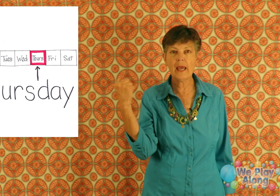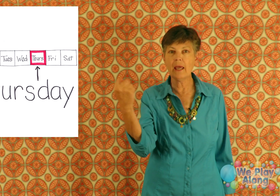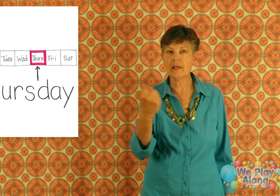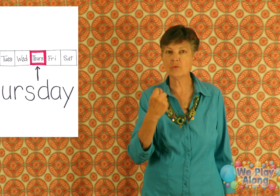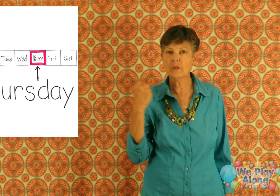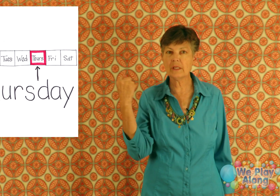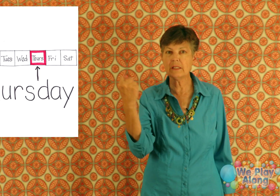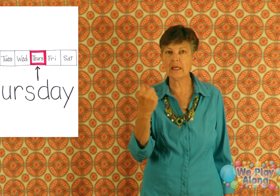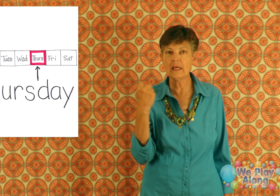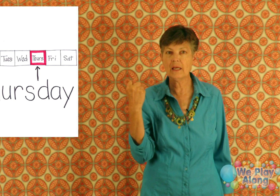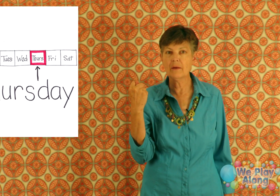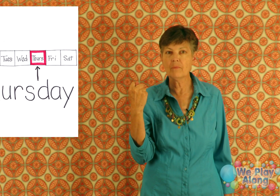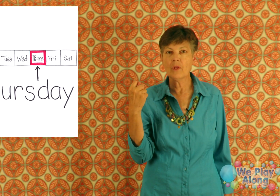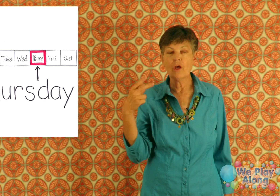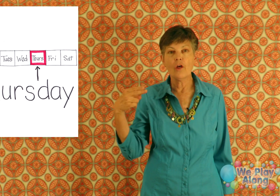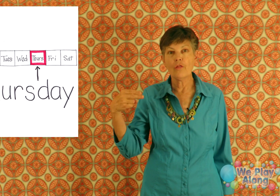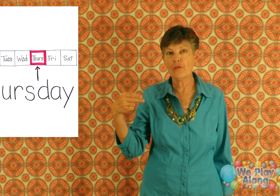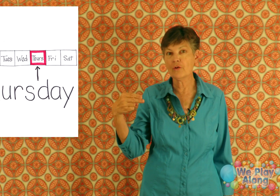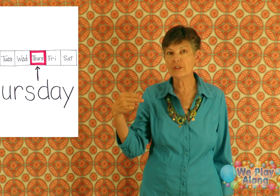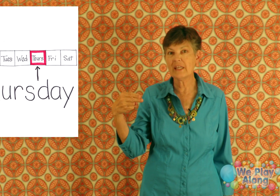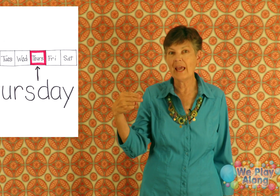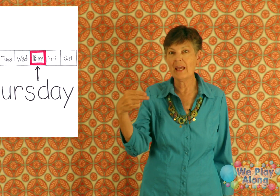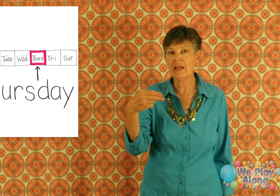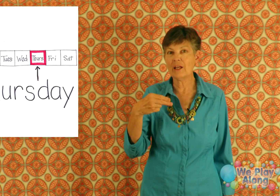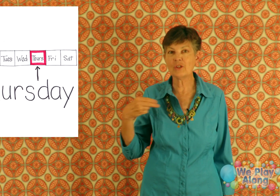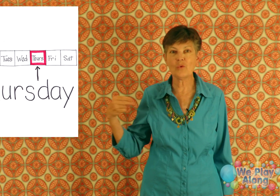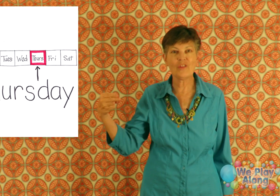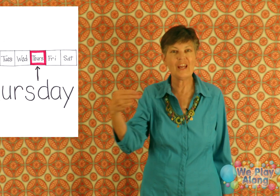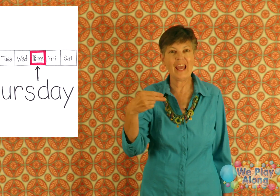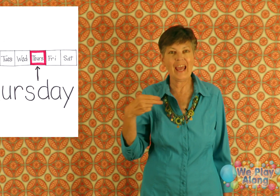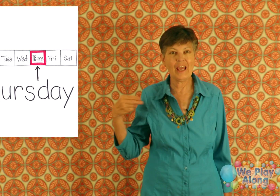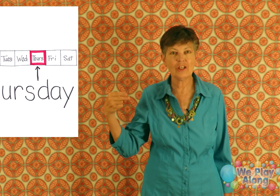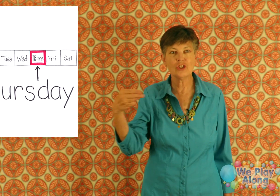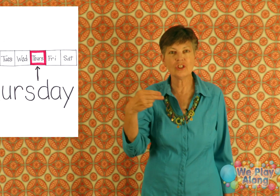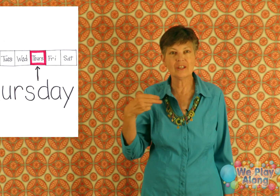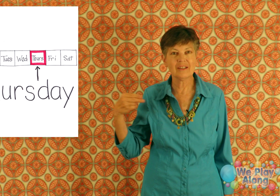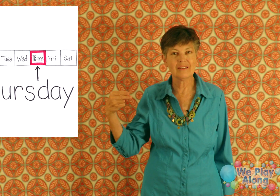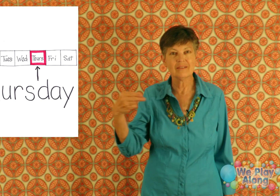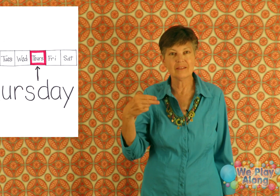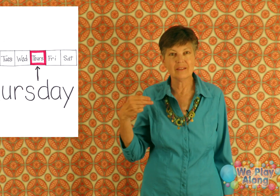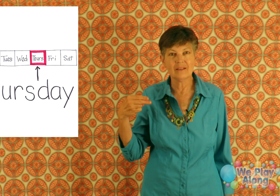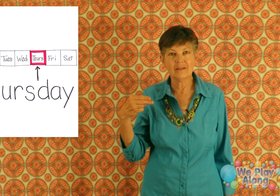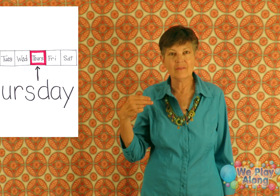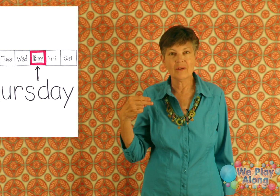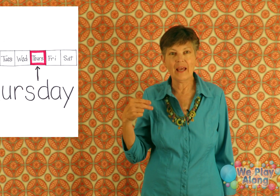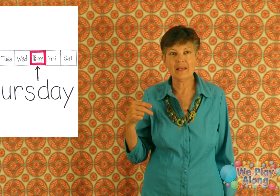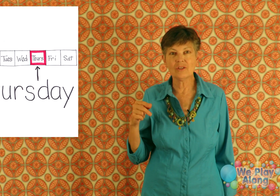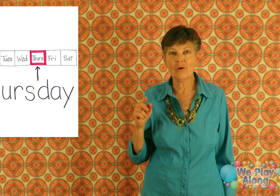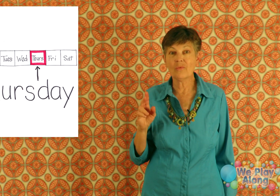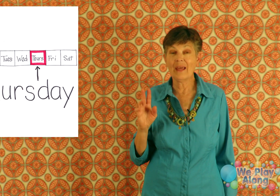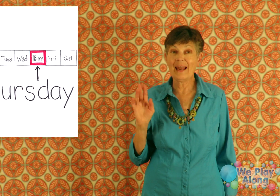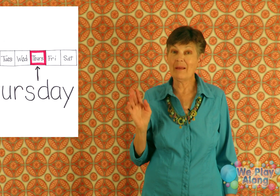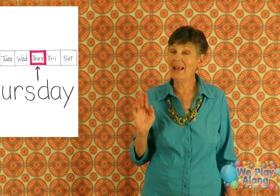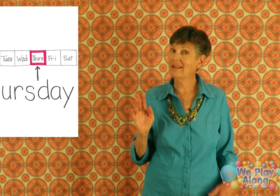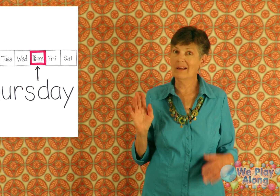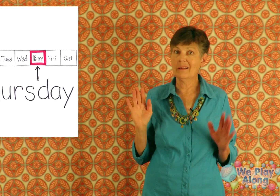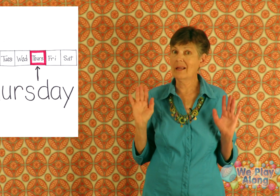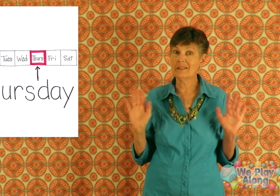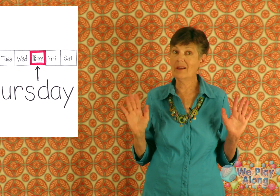Tuesday is with a T, Thursday is with an H. Okay, so that H, I gotta tell you, that